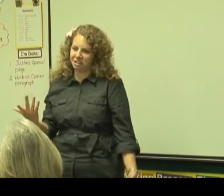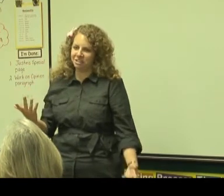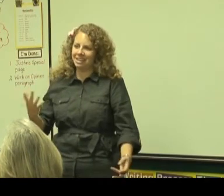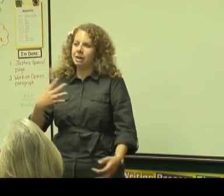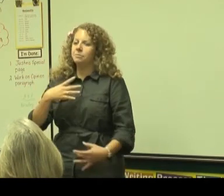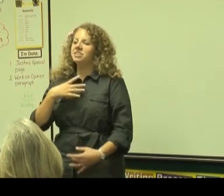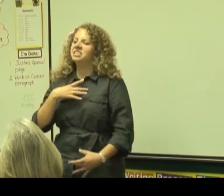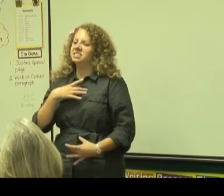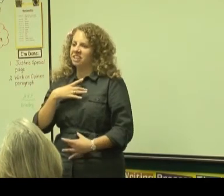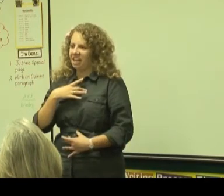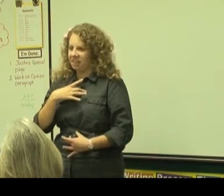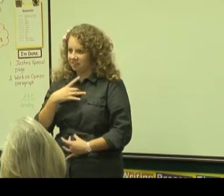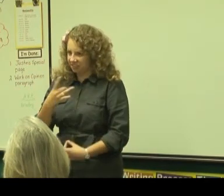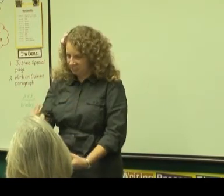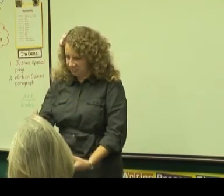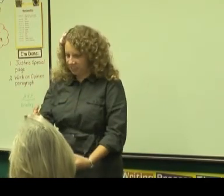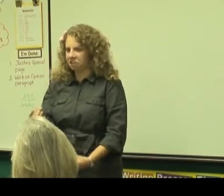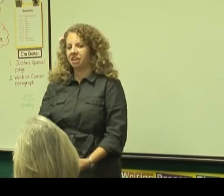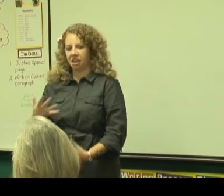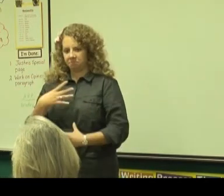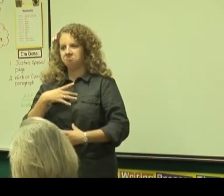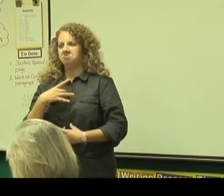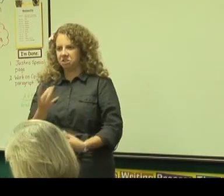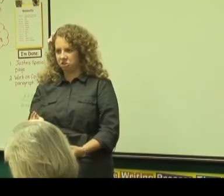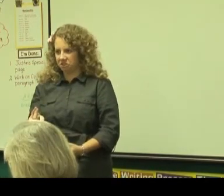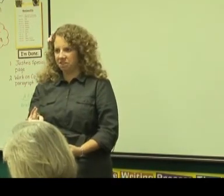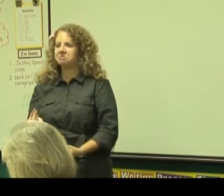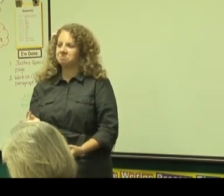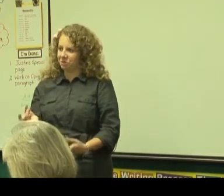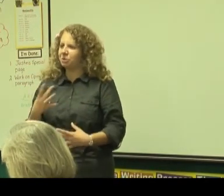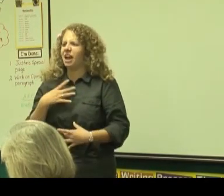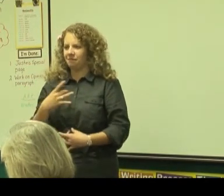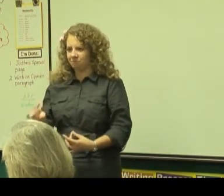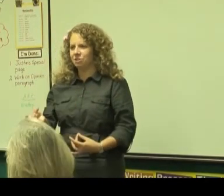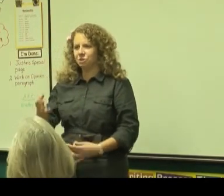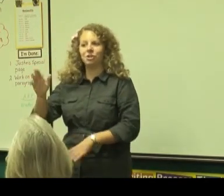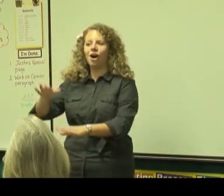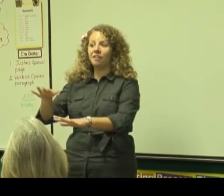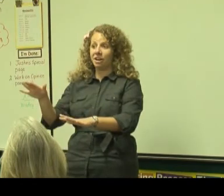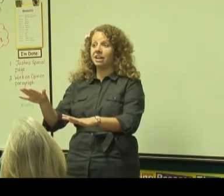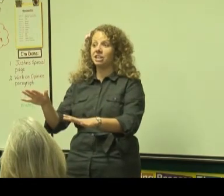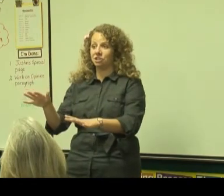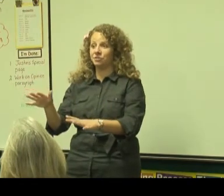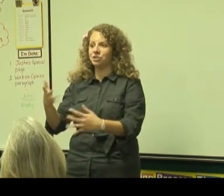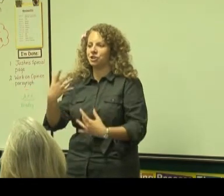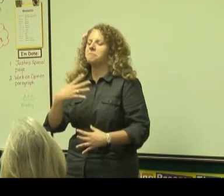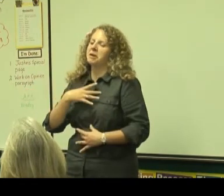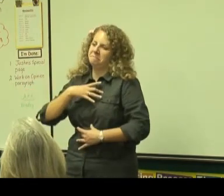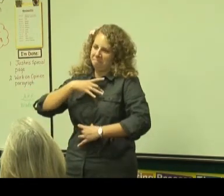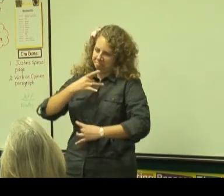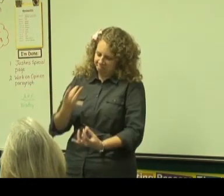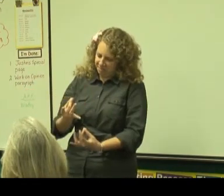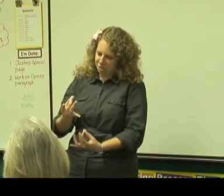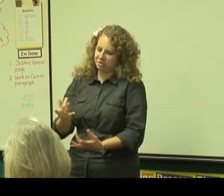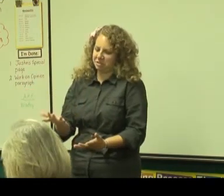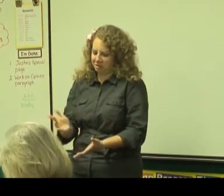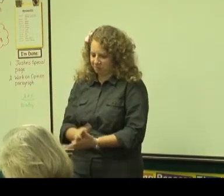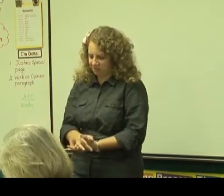variations, but this is like the standard. Like it's interesting. So yeah. So there are variations for sure, but. Interesting. We'll stick